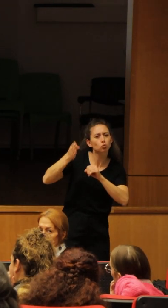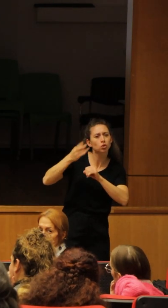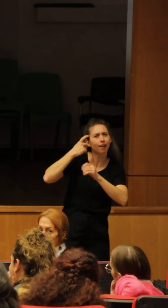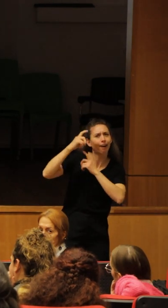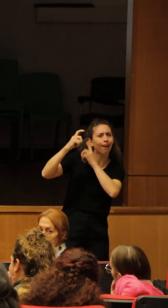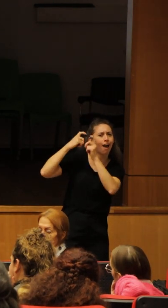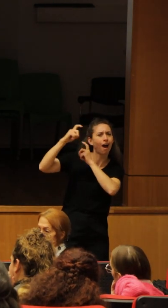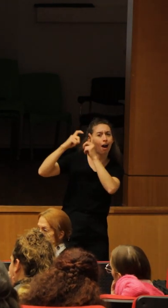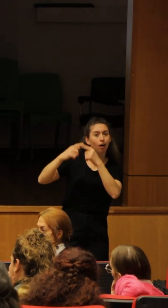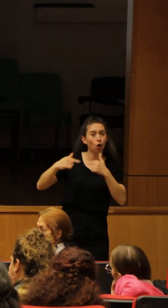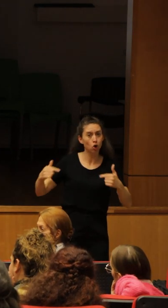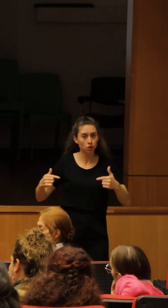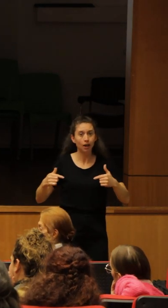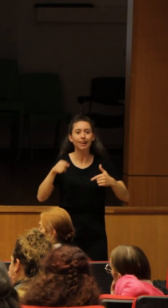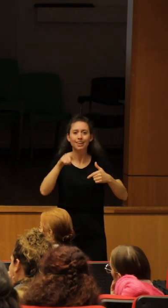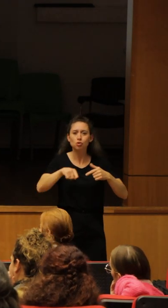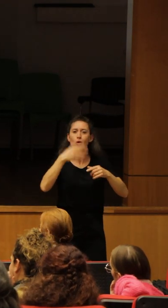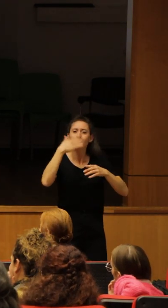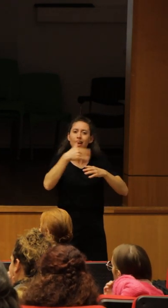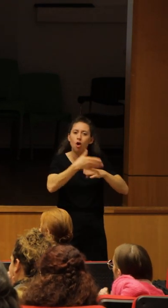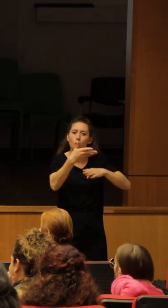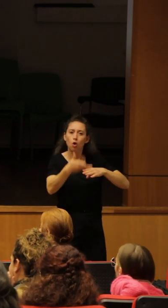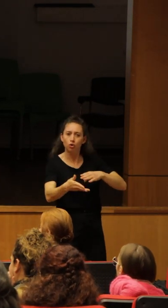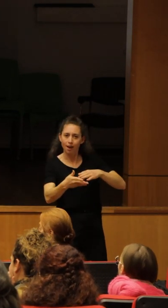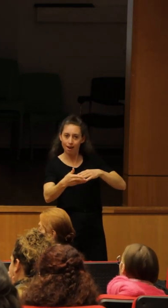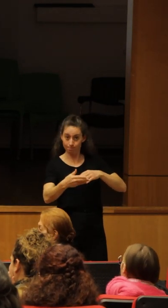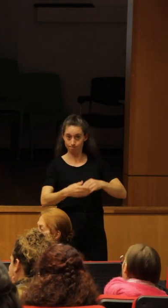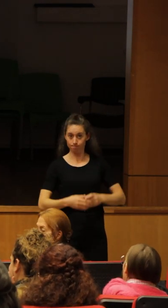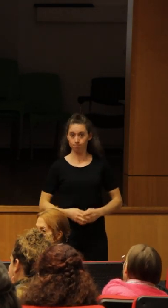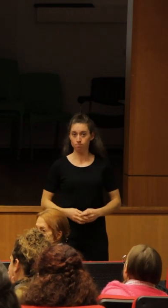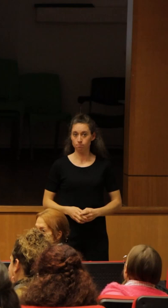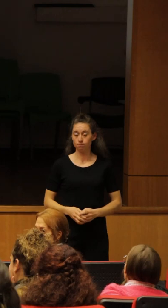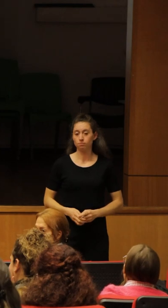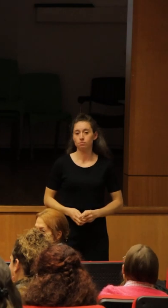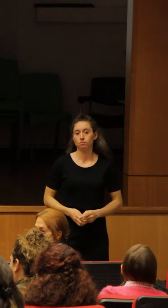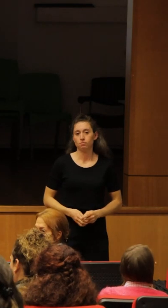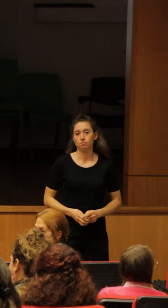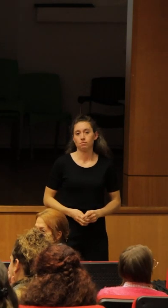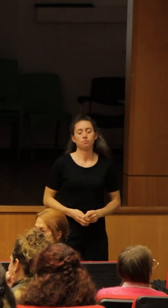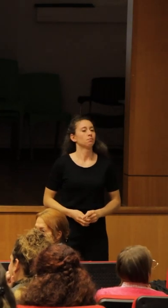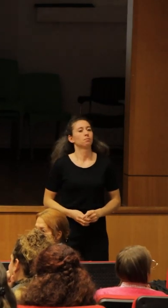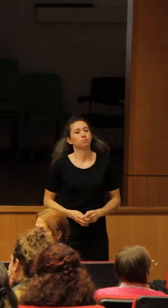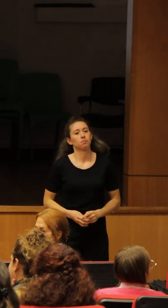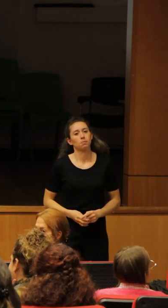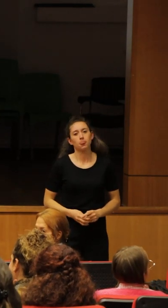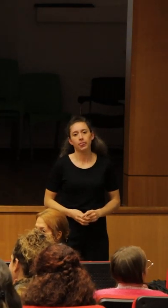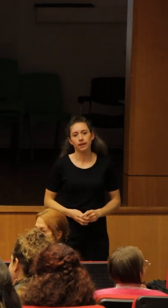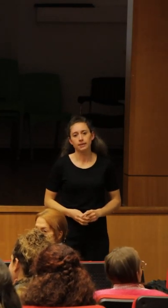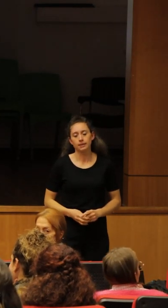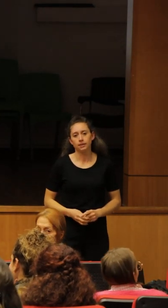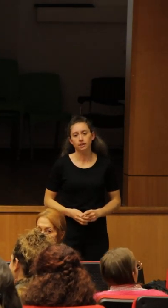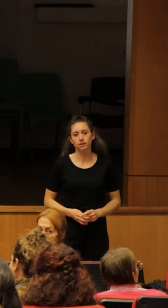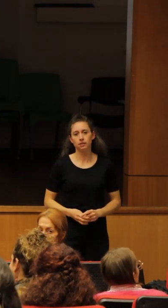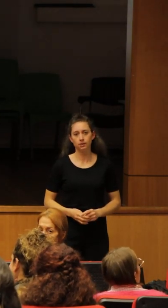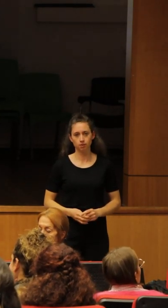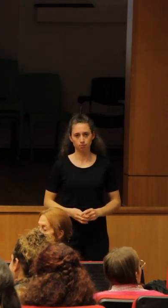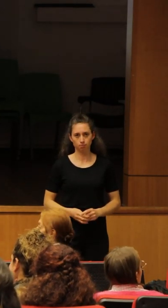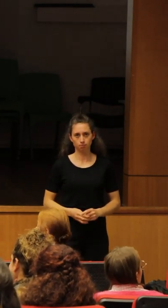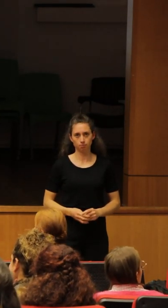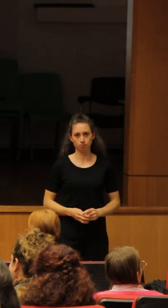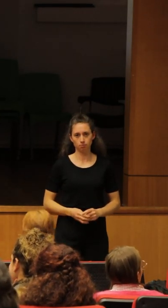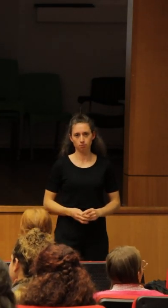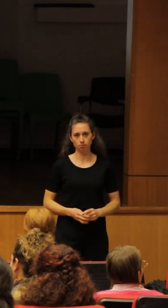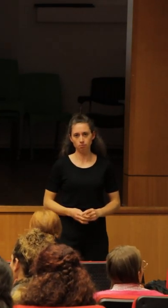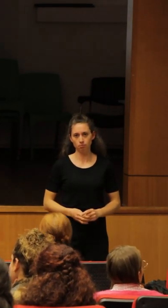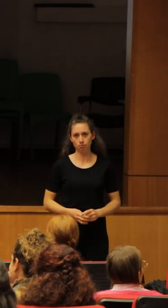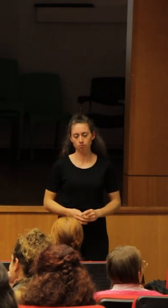produces actions, and that leads to something else. So actually, this is where, and it was not the topic here,